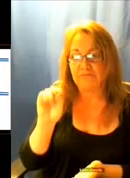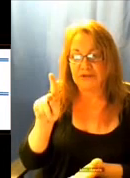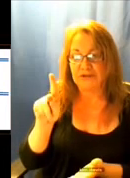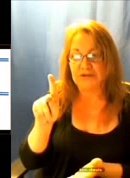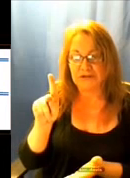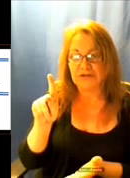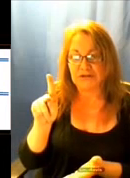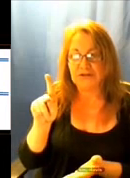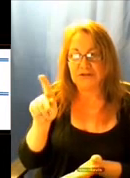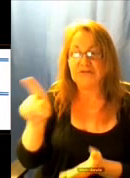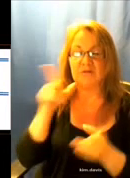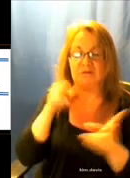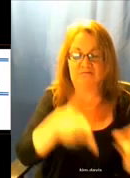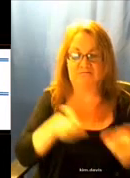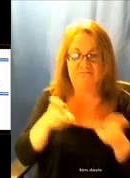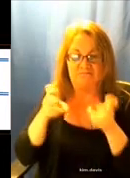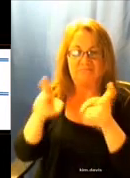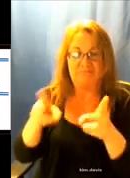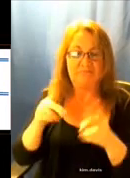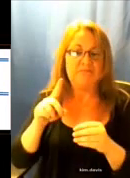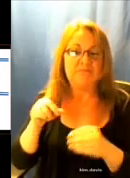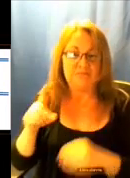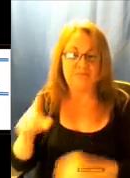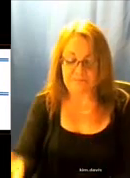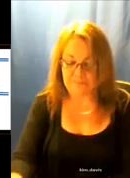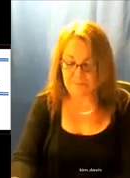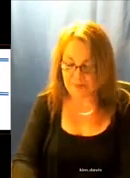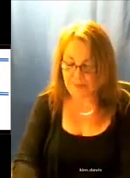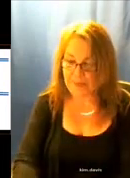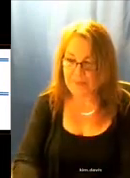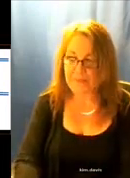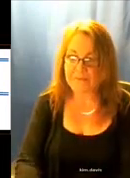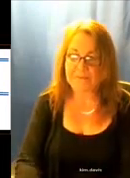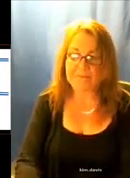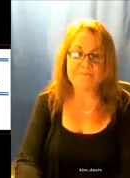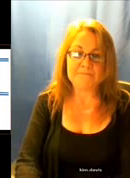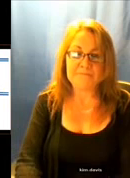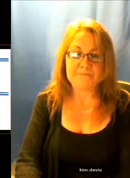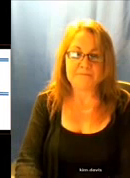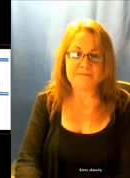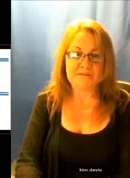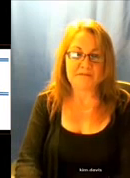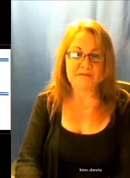focusing on resources and in the advocacy handbook,